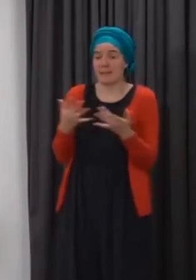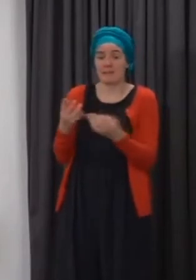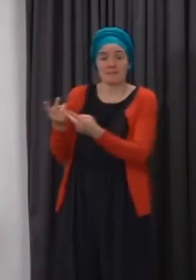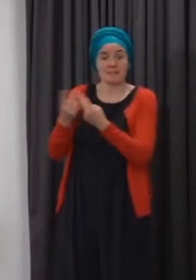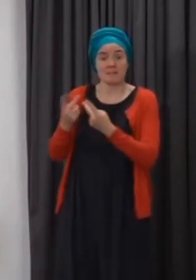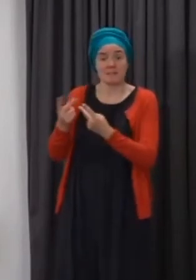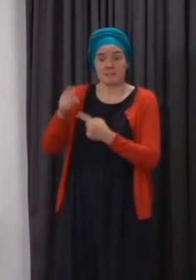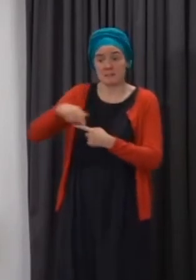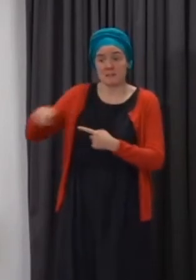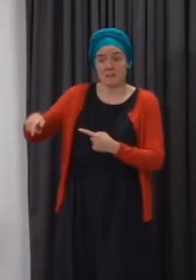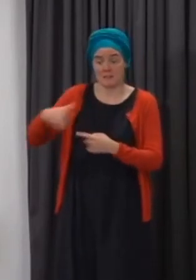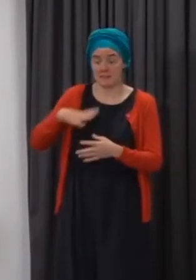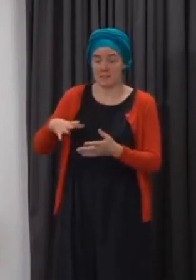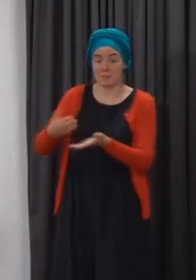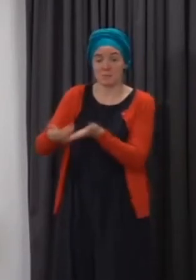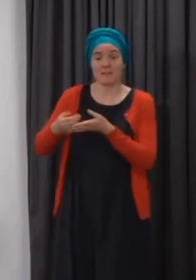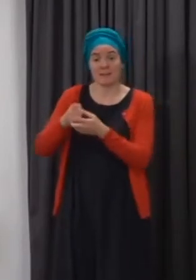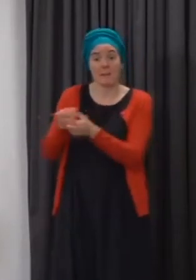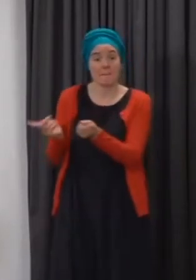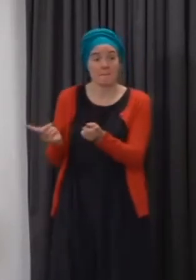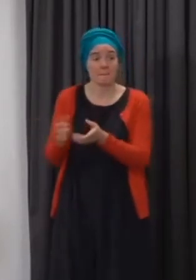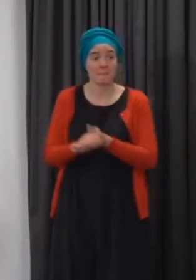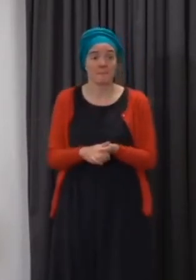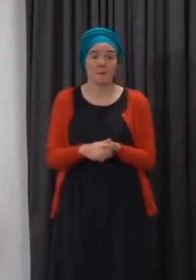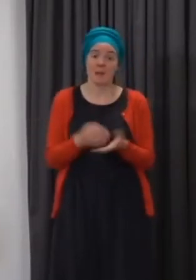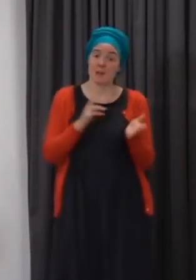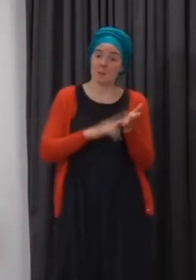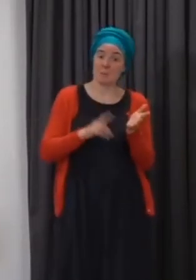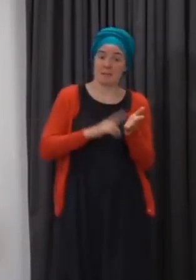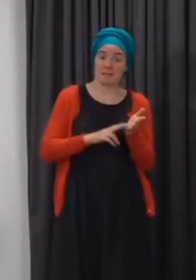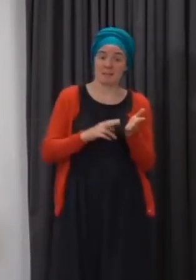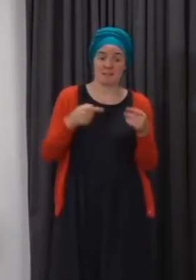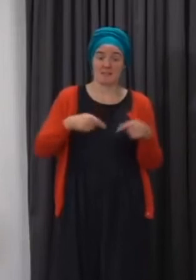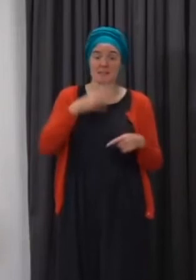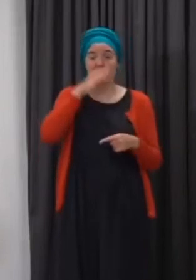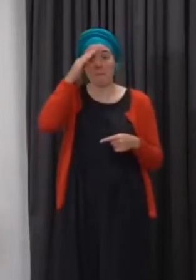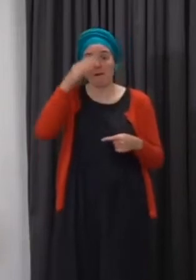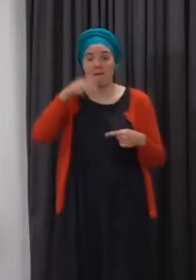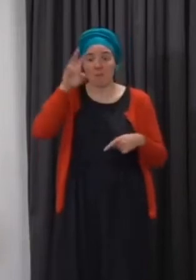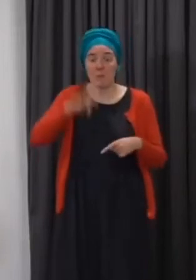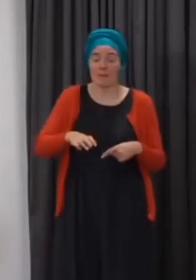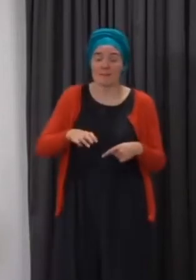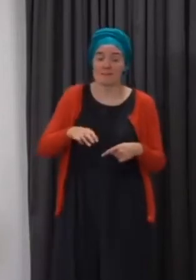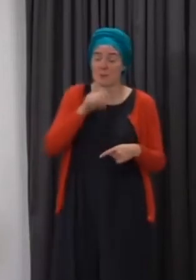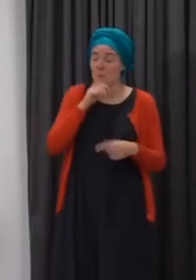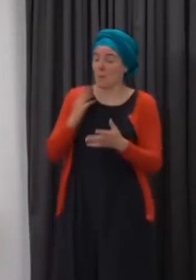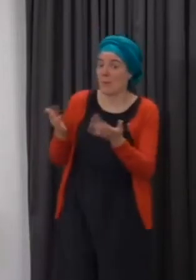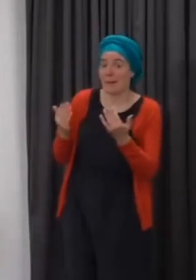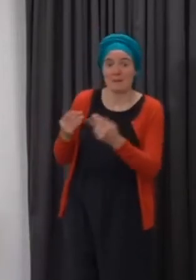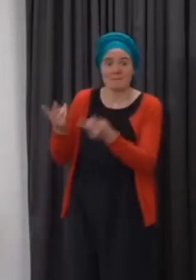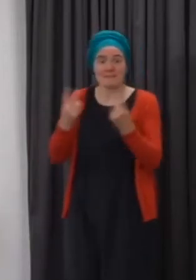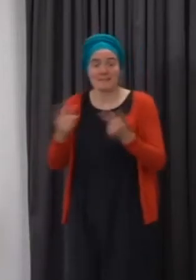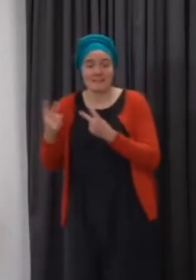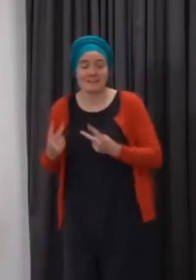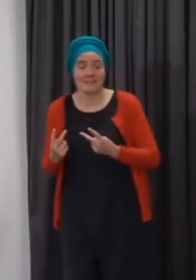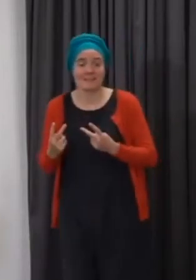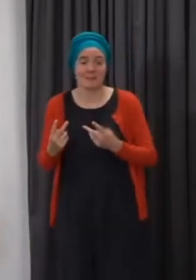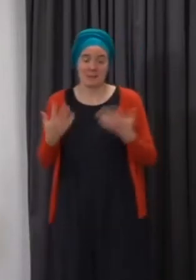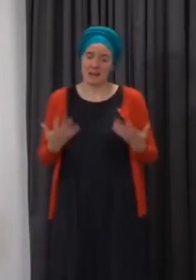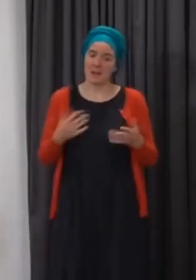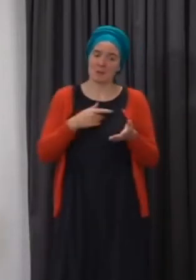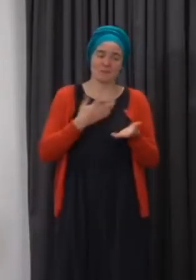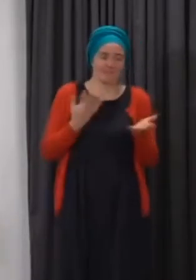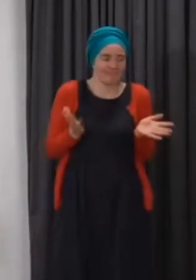whilst Wales, we would normally at this time of year be welcoming many visitors, we obviously have to be really clear about our messages. I understand